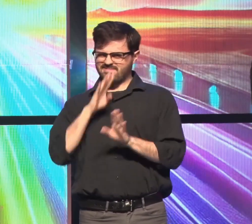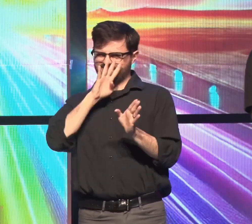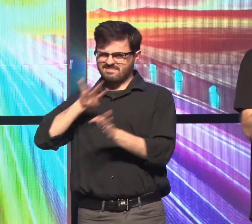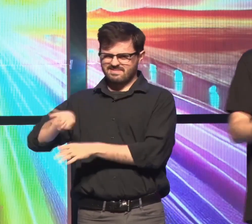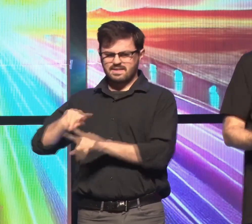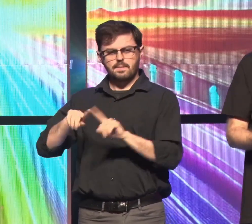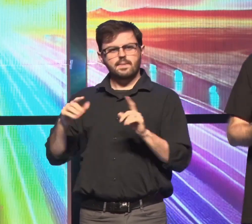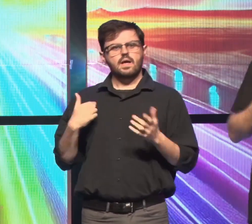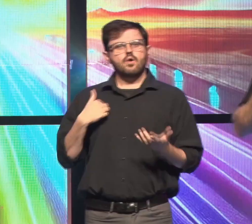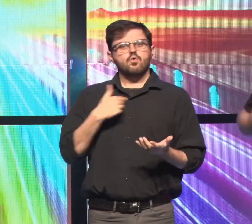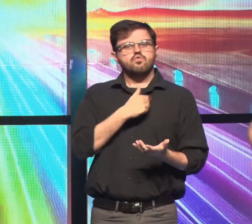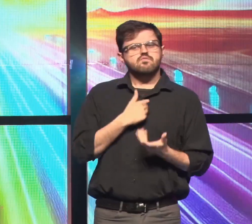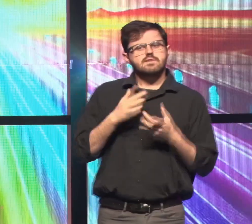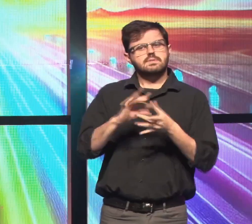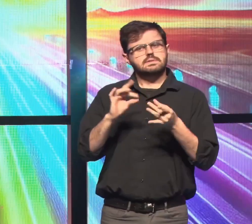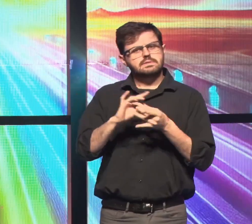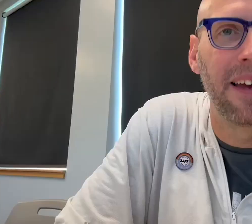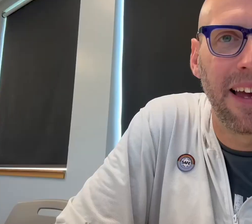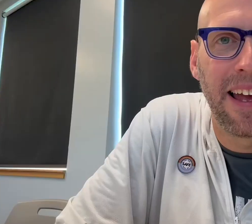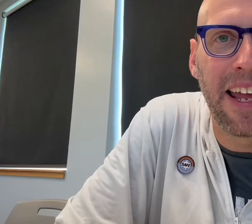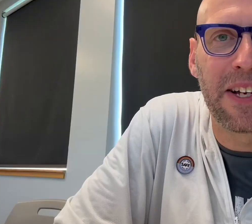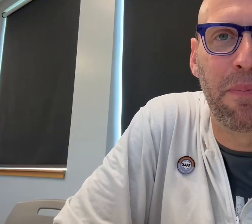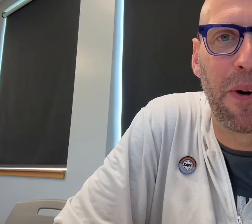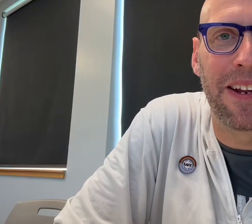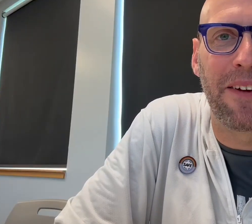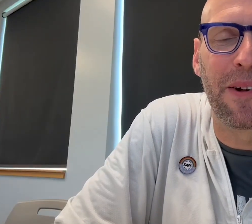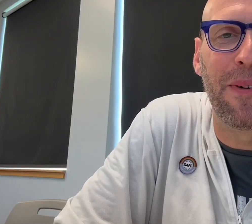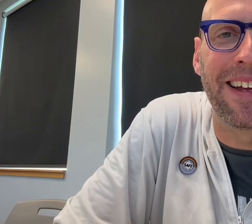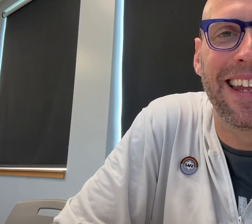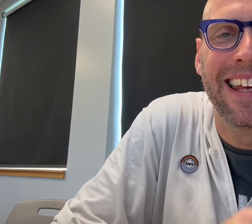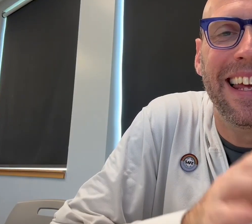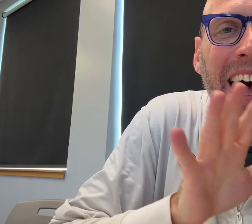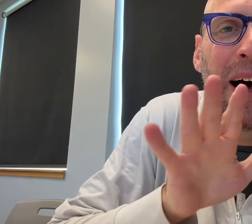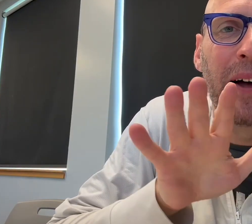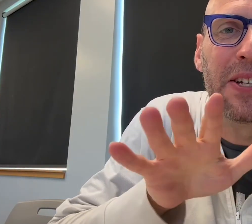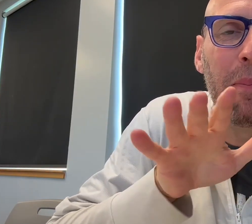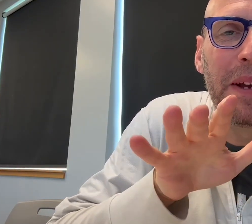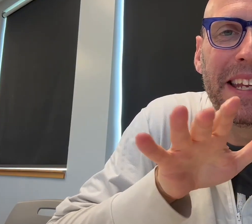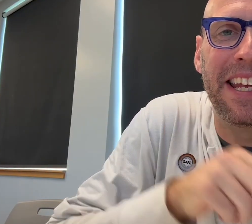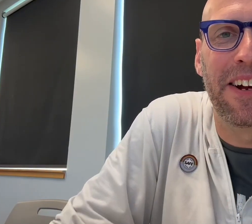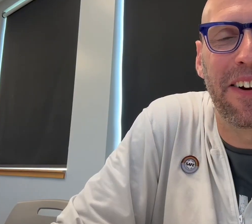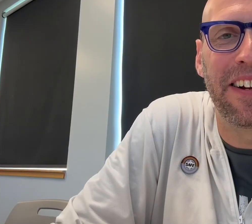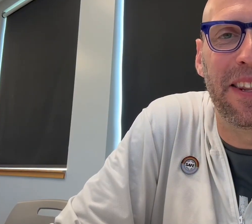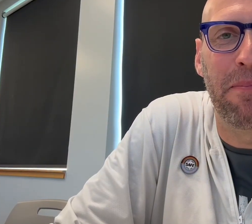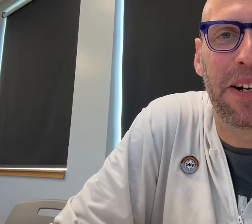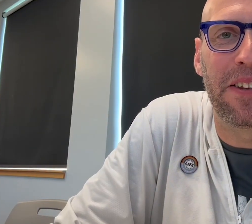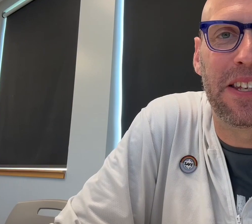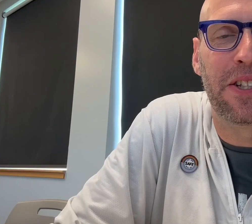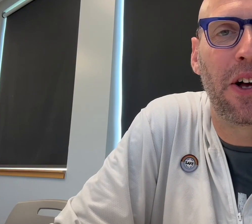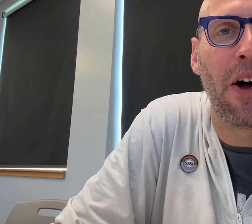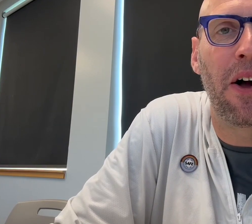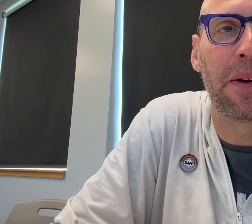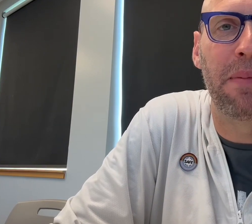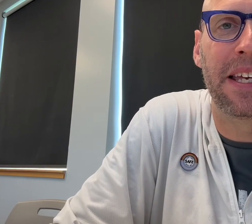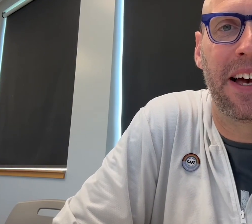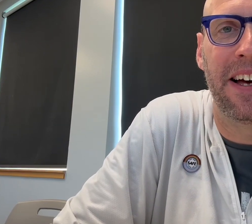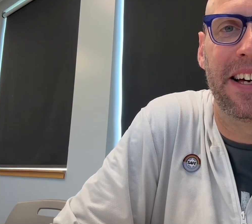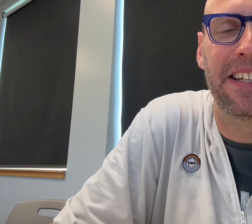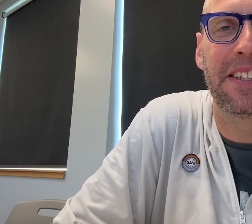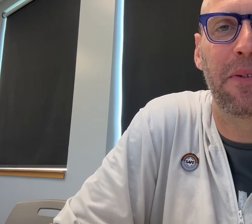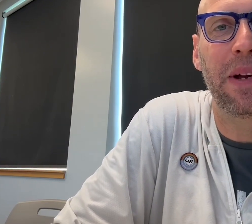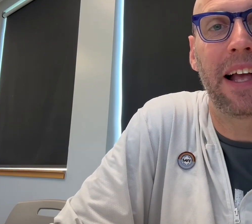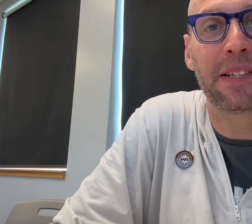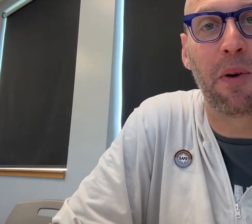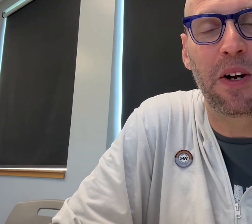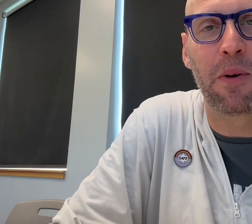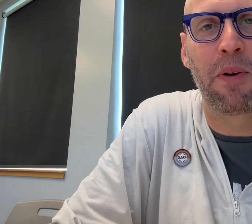approach this literature in a healthy way. Hey, good morning, everyone. Jumping in here in the middle of this talk